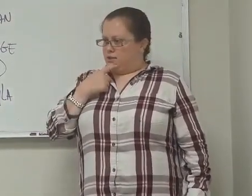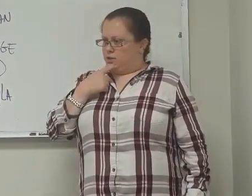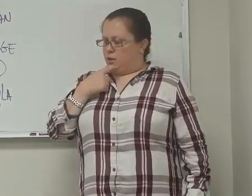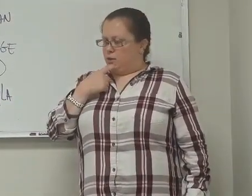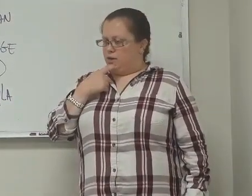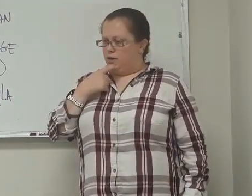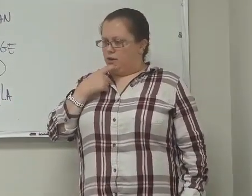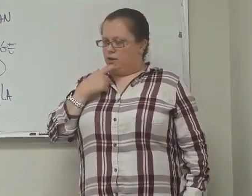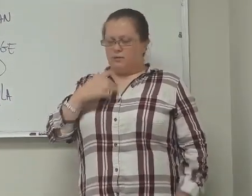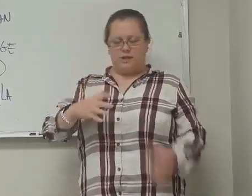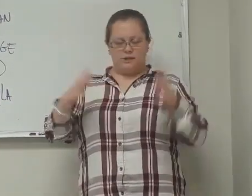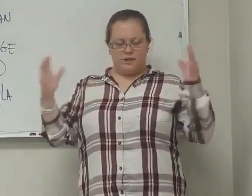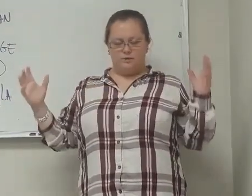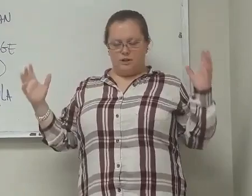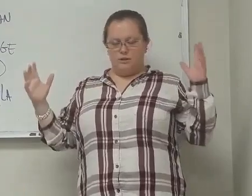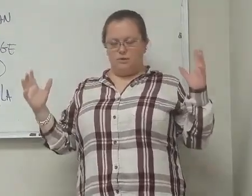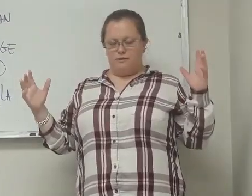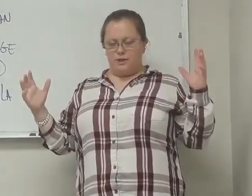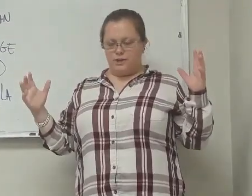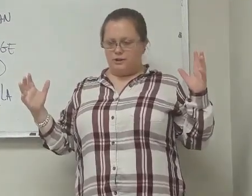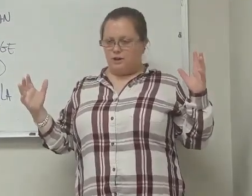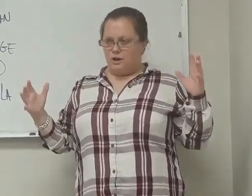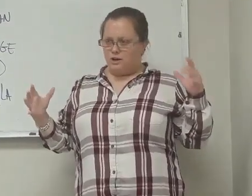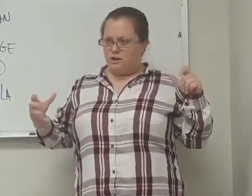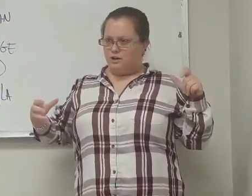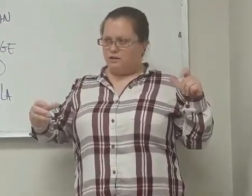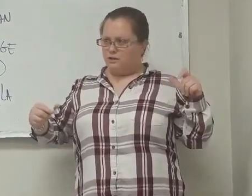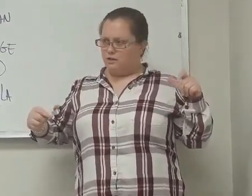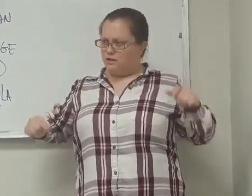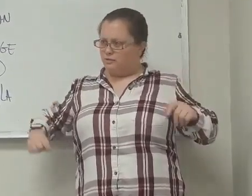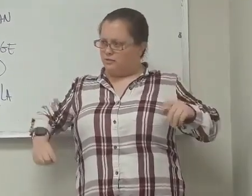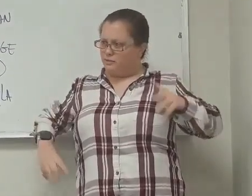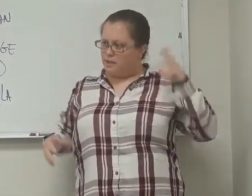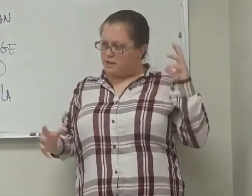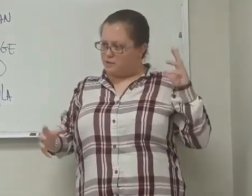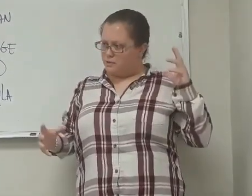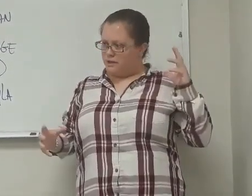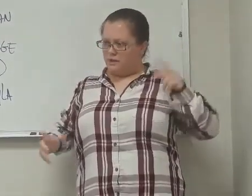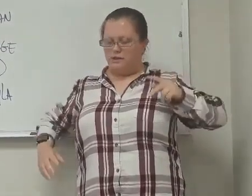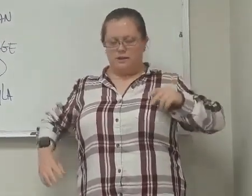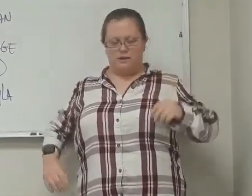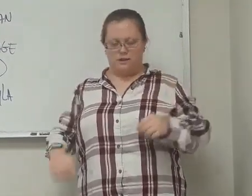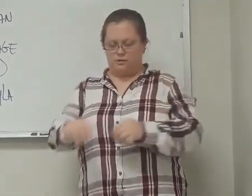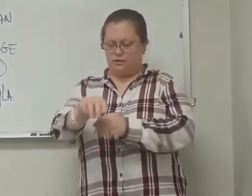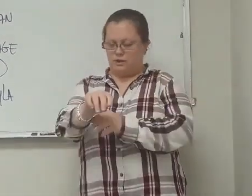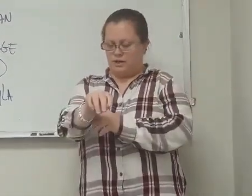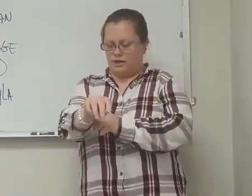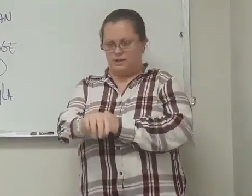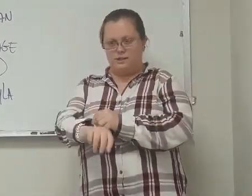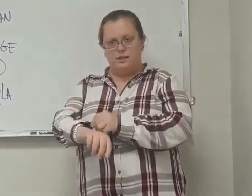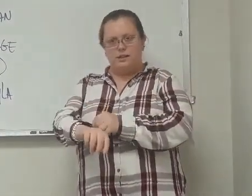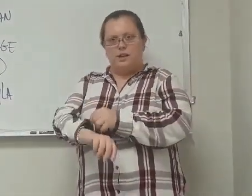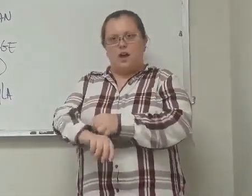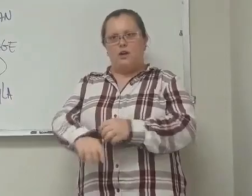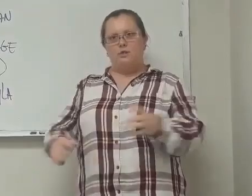So that's kind of a refresher on from last week as far as